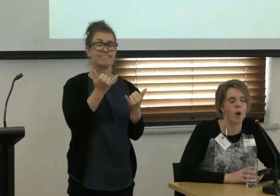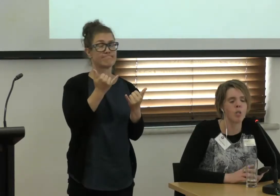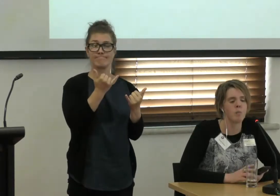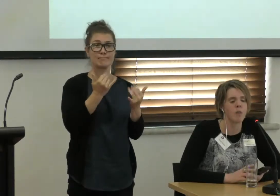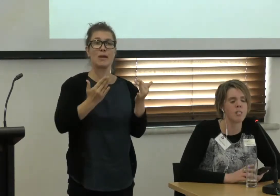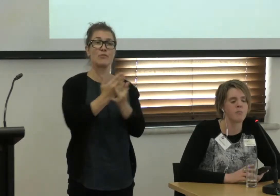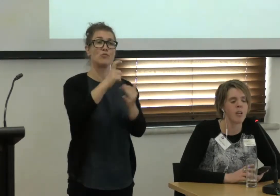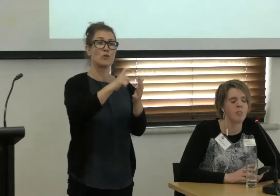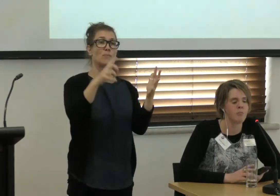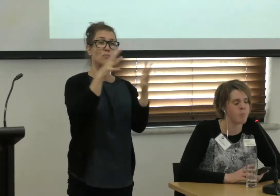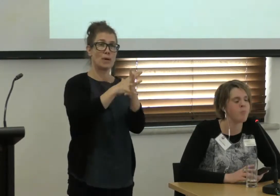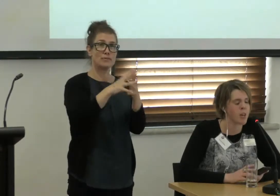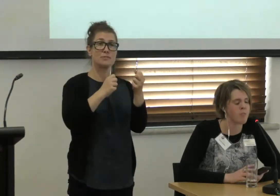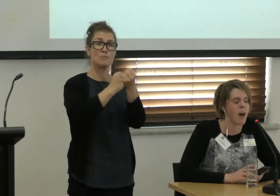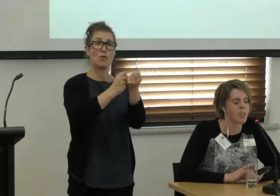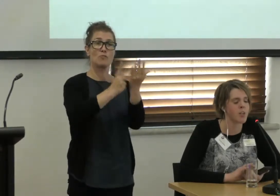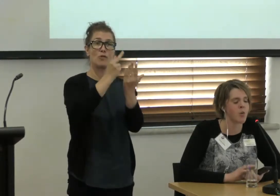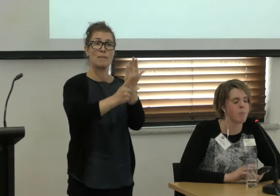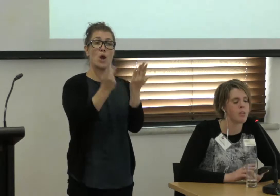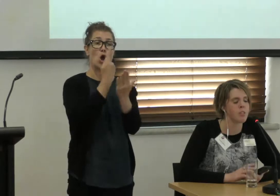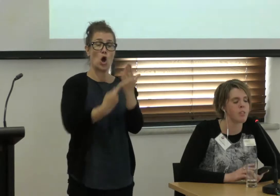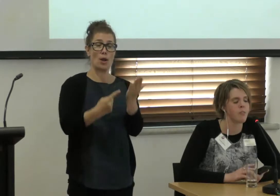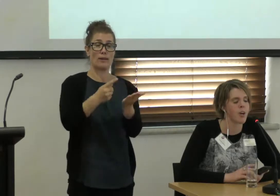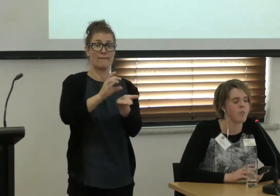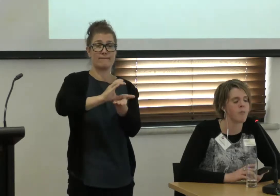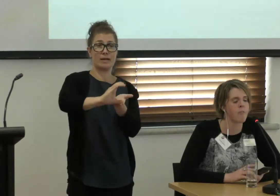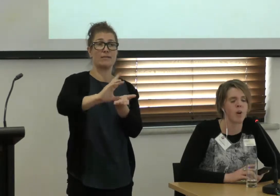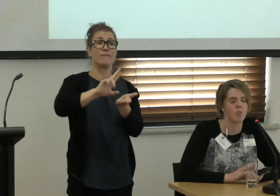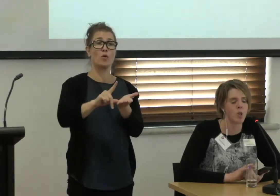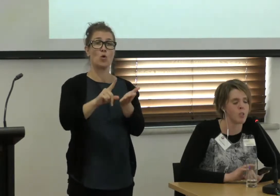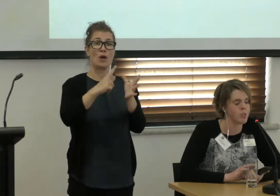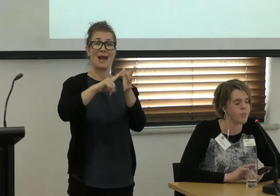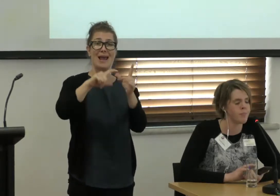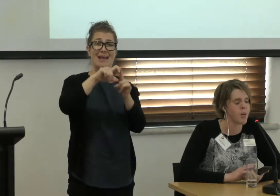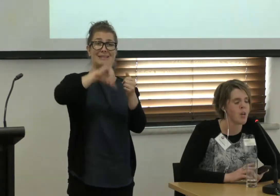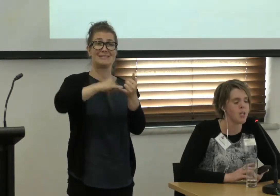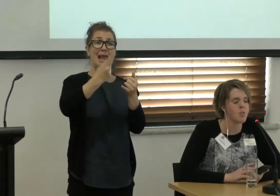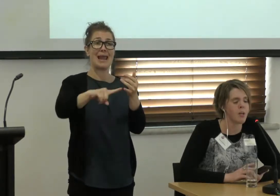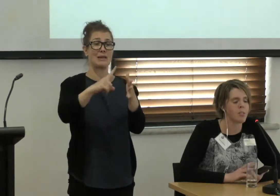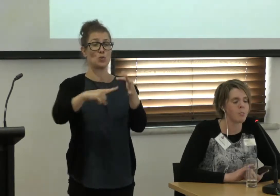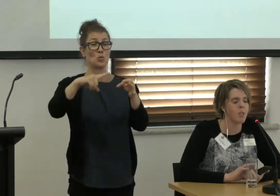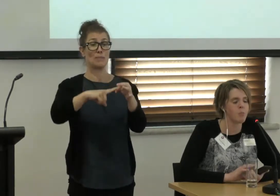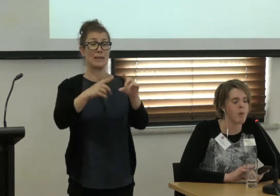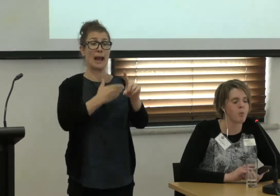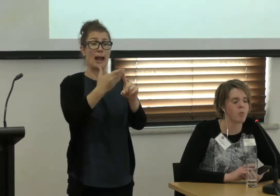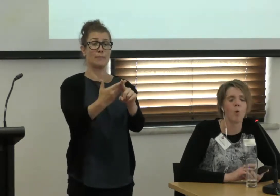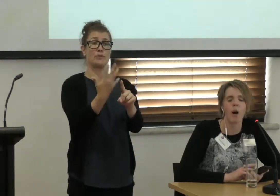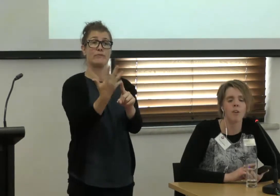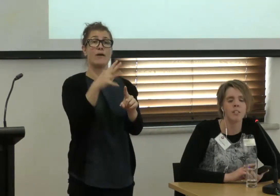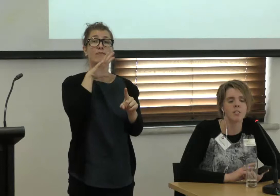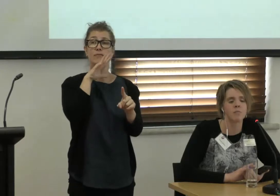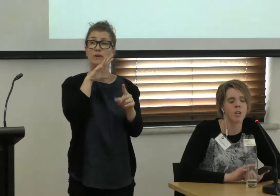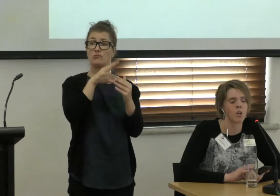Program only provides funding for aids and equipment to the value of $500. This means that most people